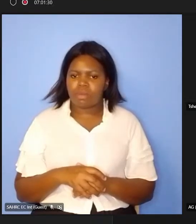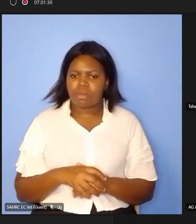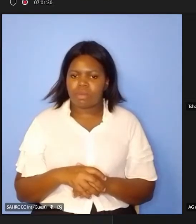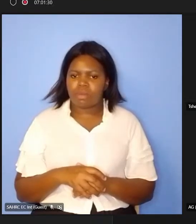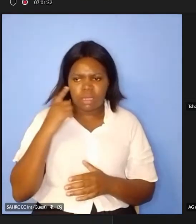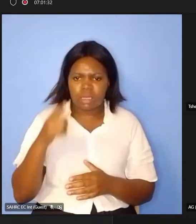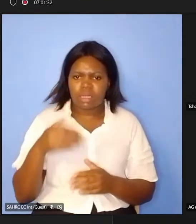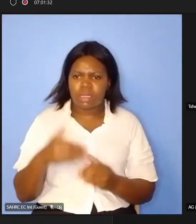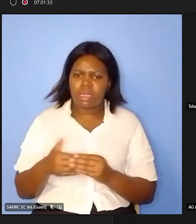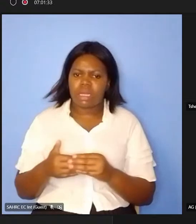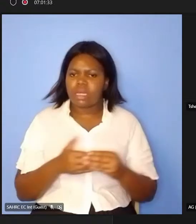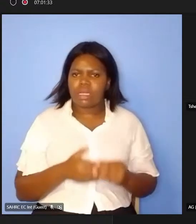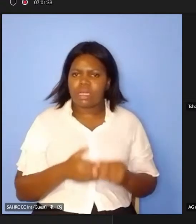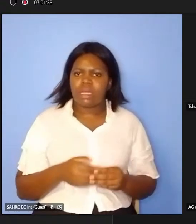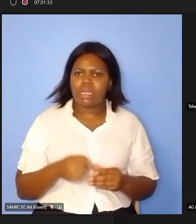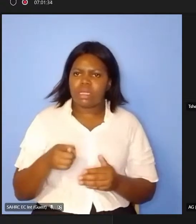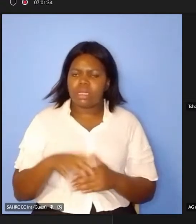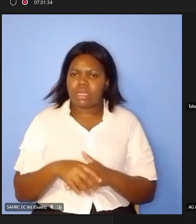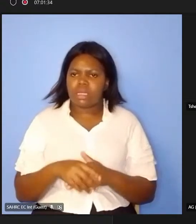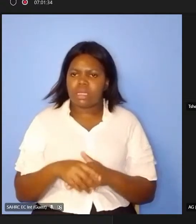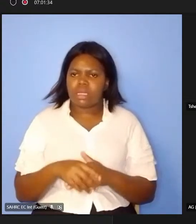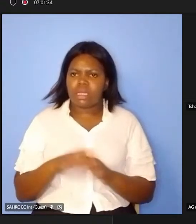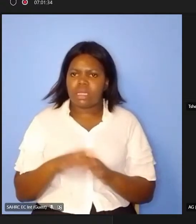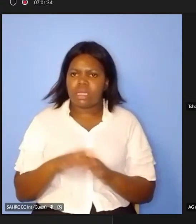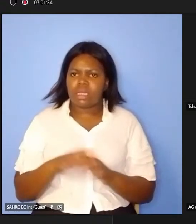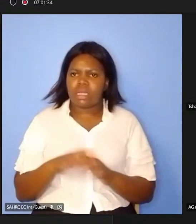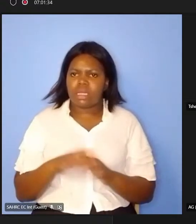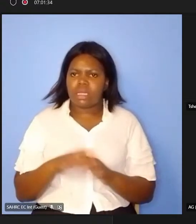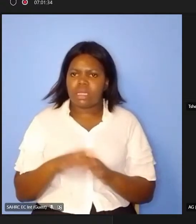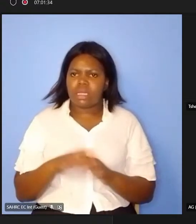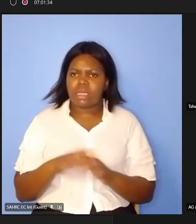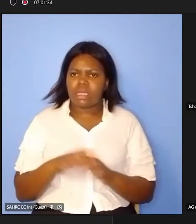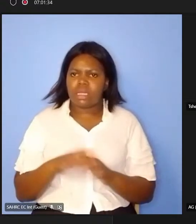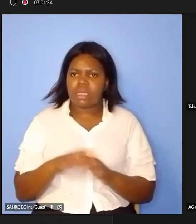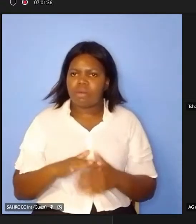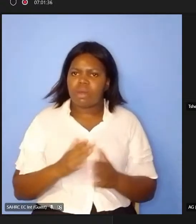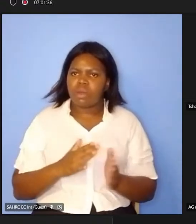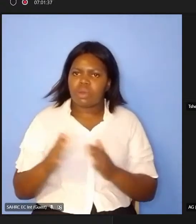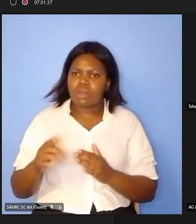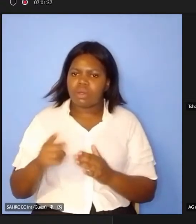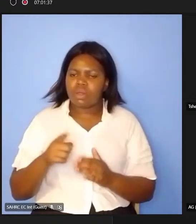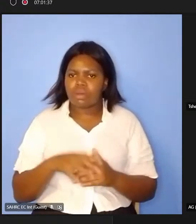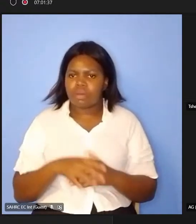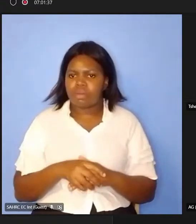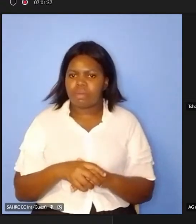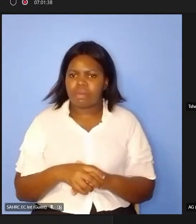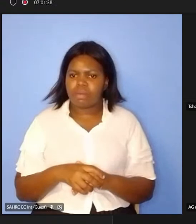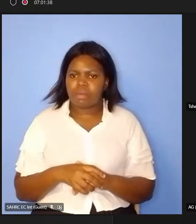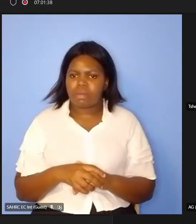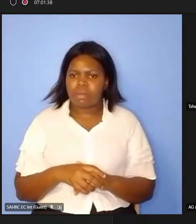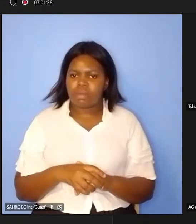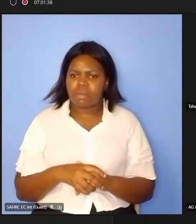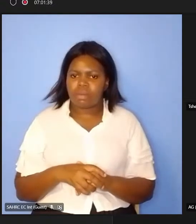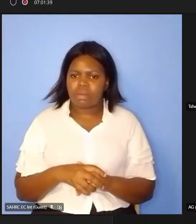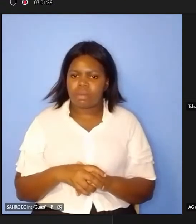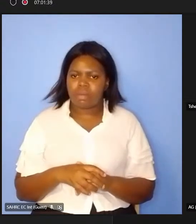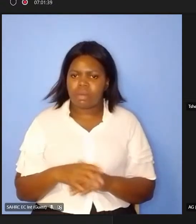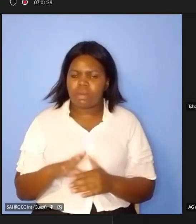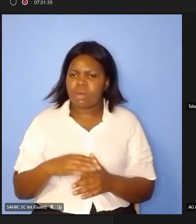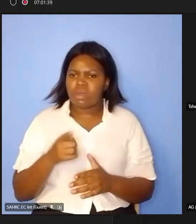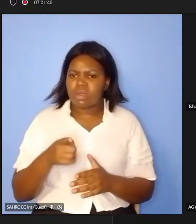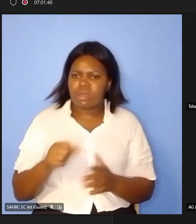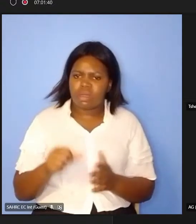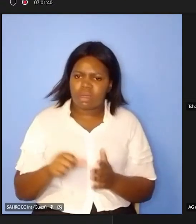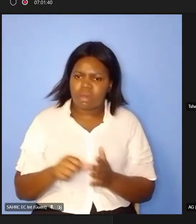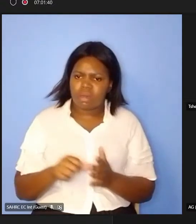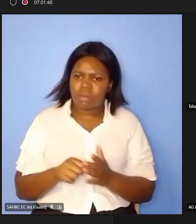things like that, and that it takes so long to complete and to get published because it's treated as a side issue. And I think